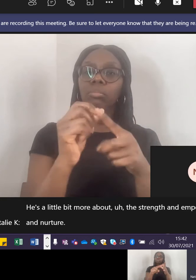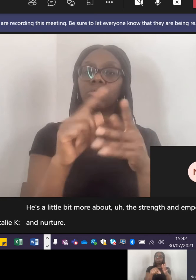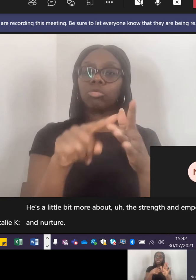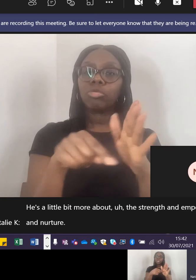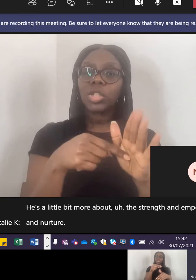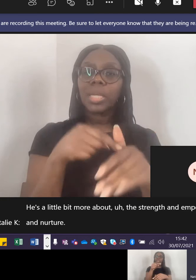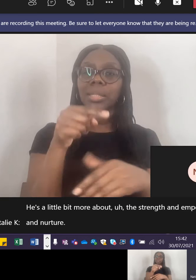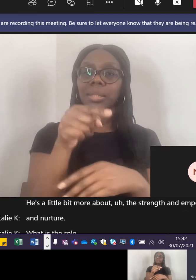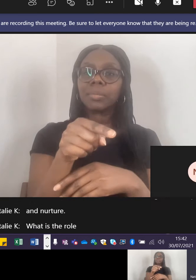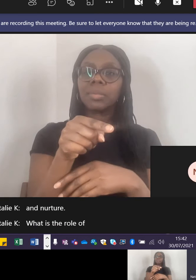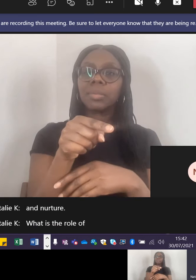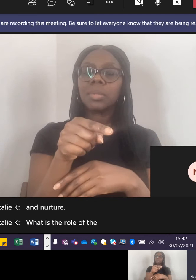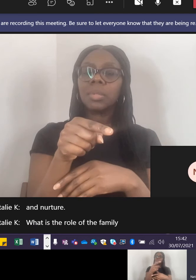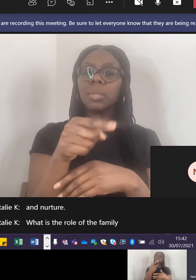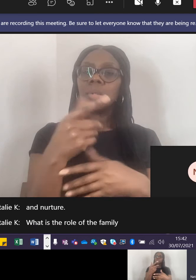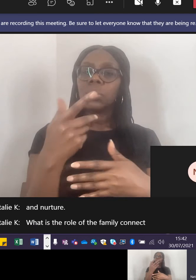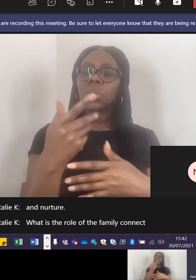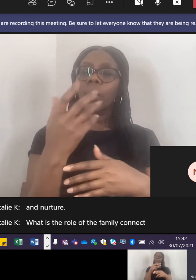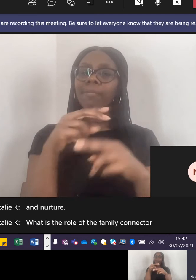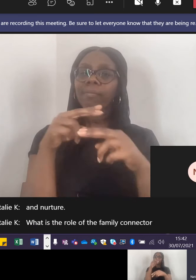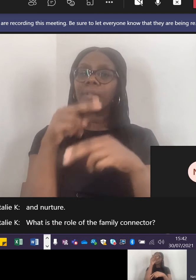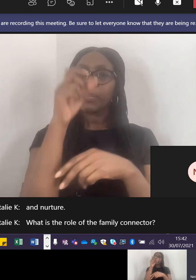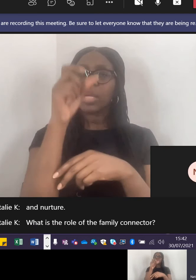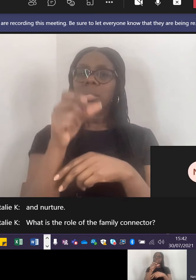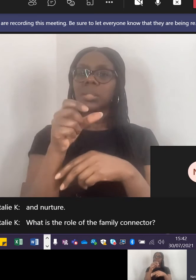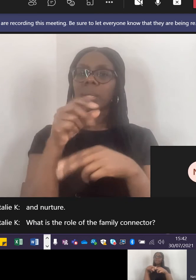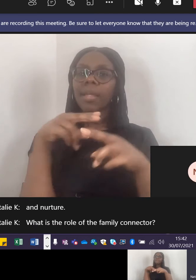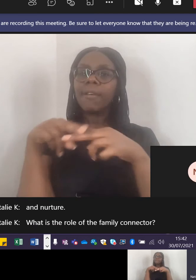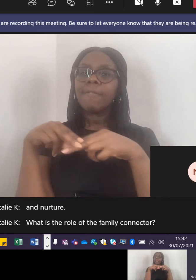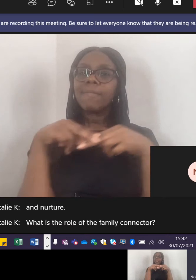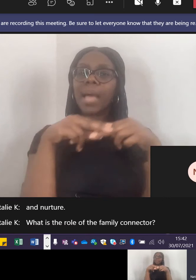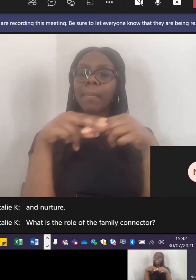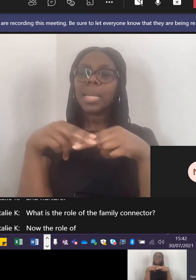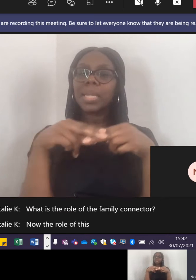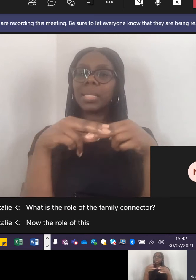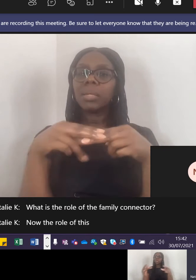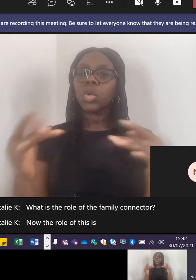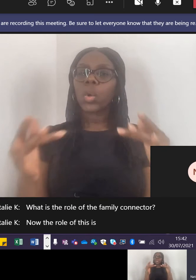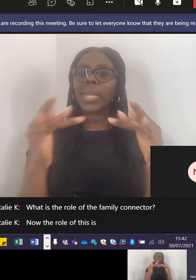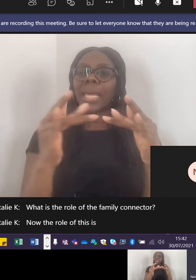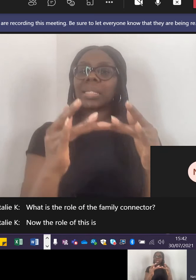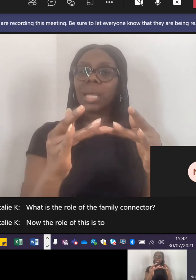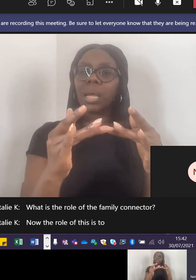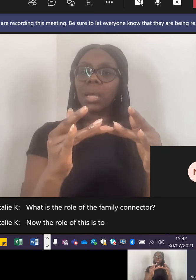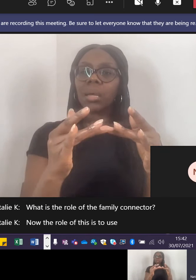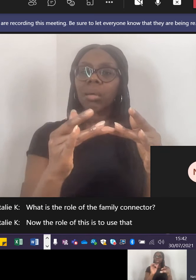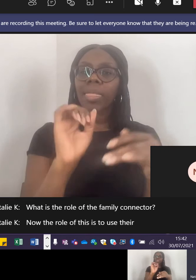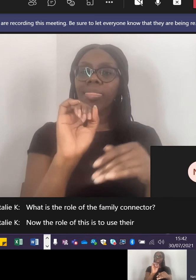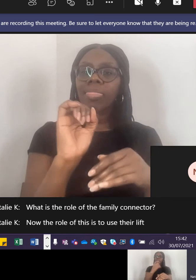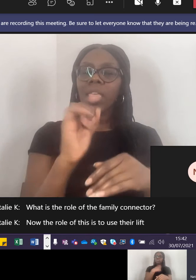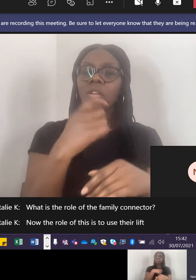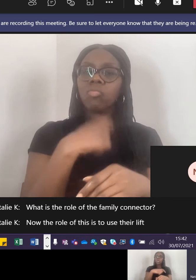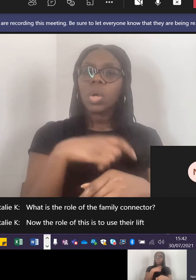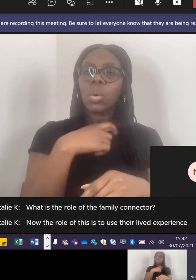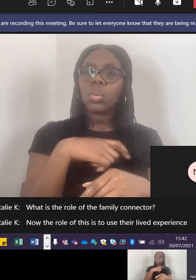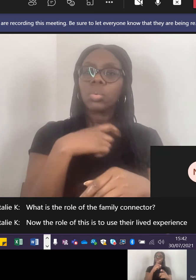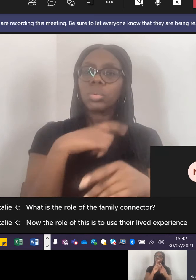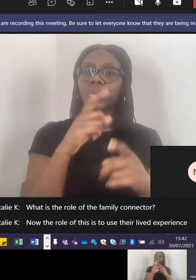What is the role of a family connector? Now, the role of this is to use their lived